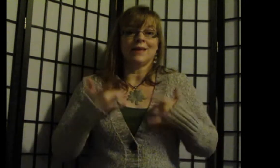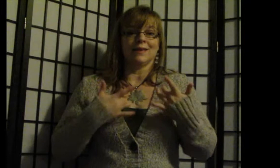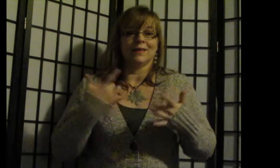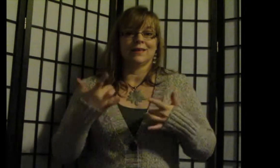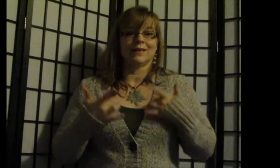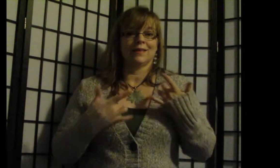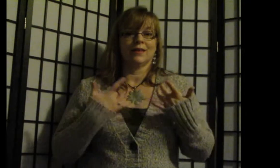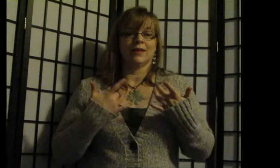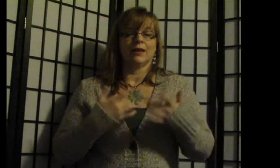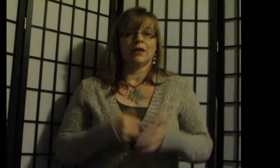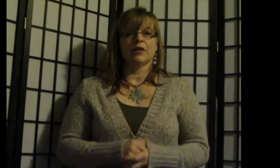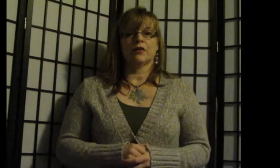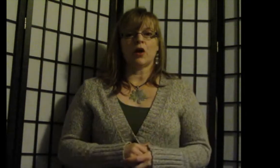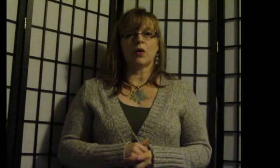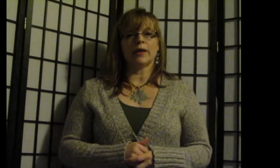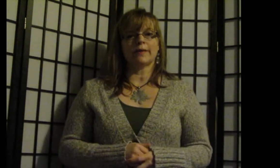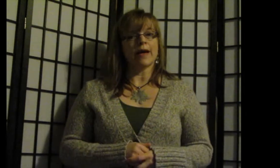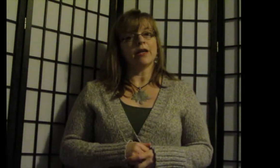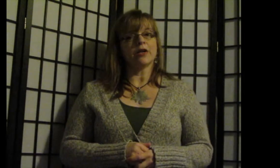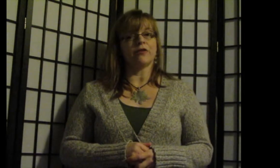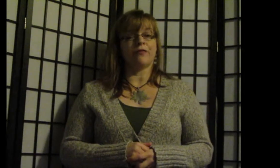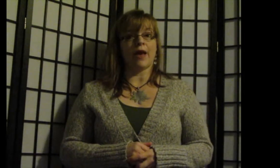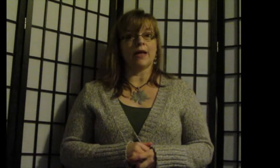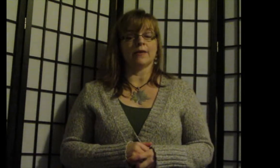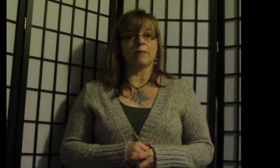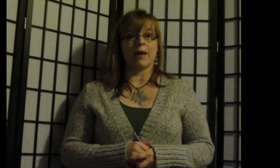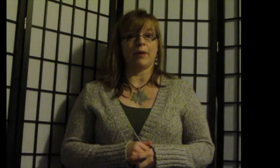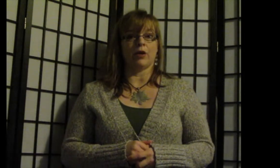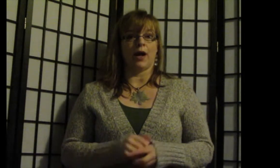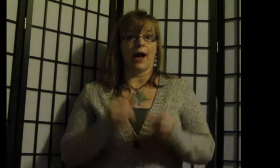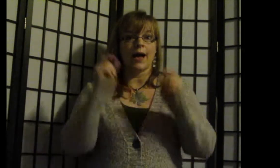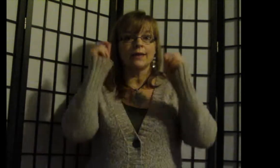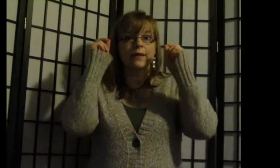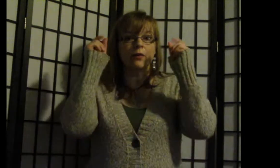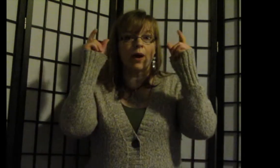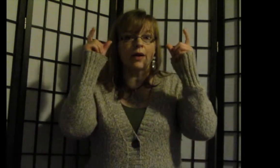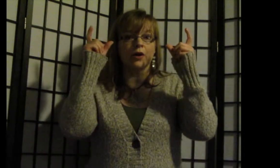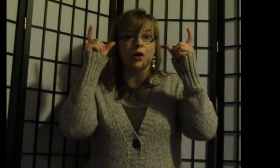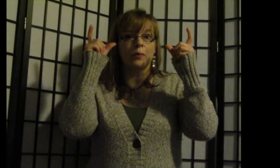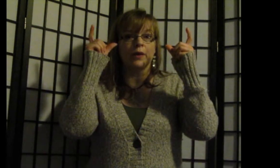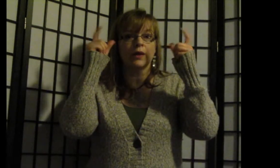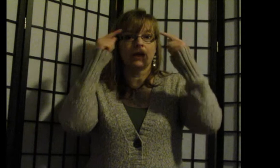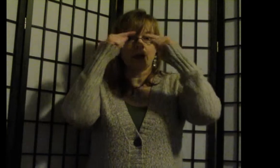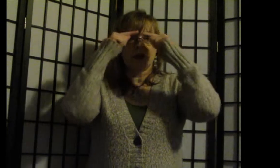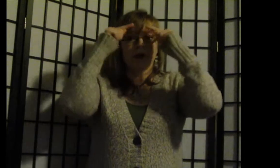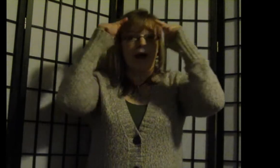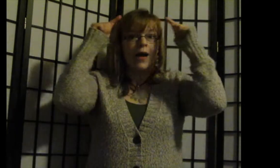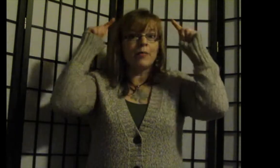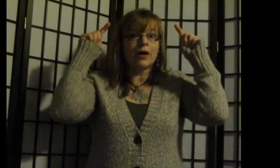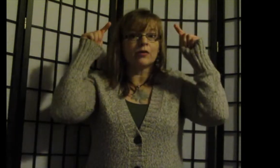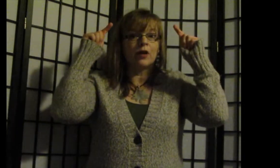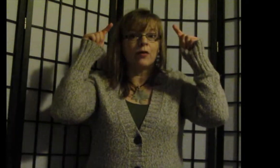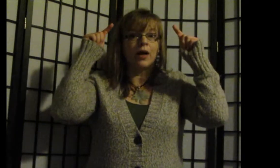Excited. So excited on your face might be your eyes get wider open, your eyebrows go